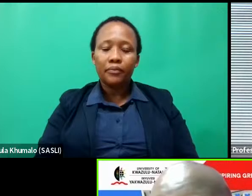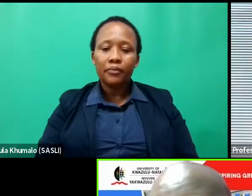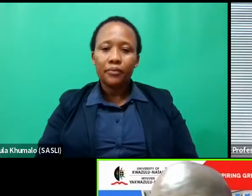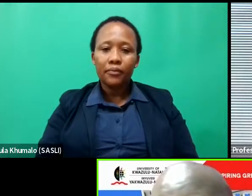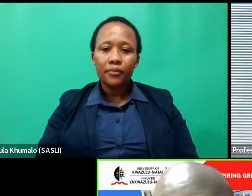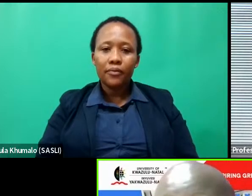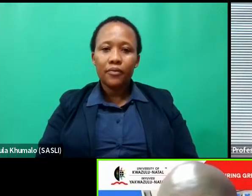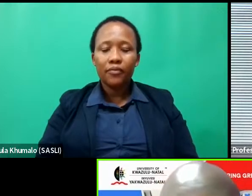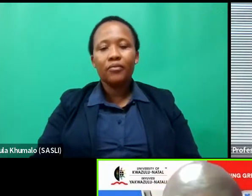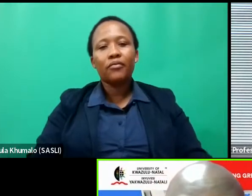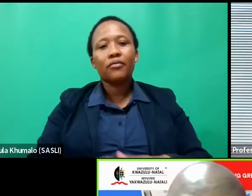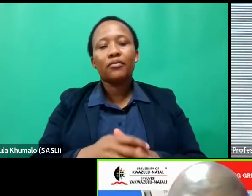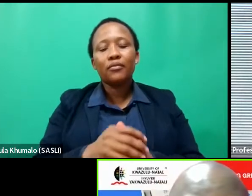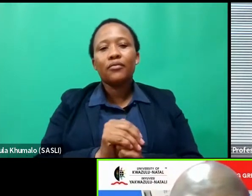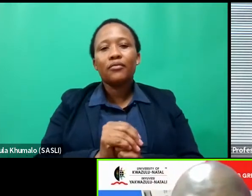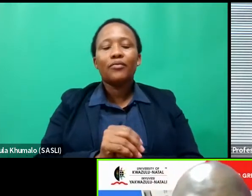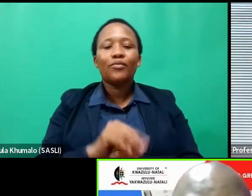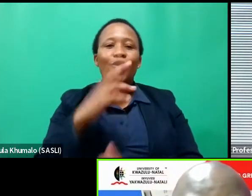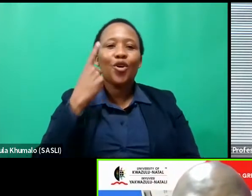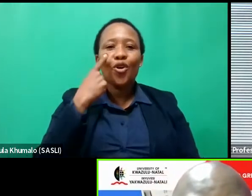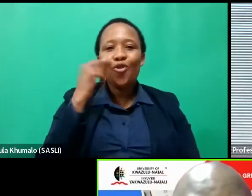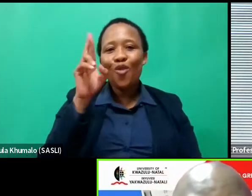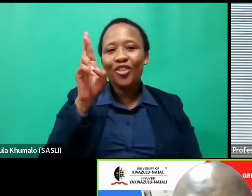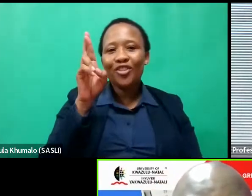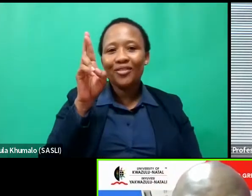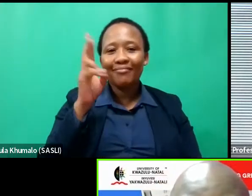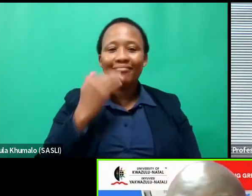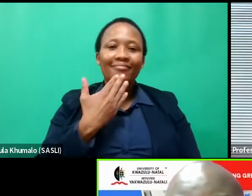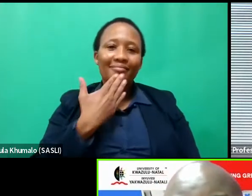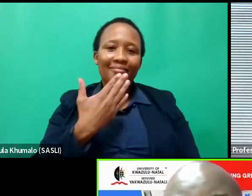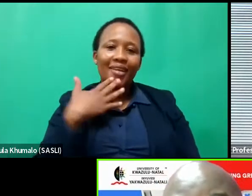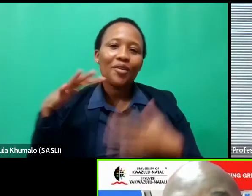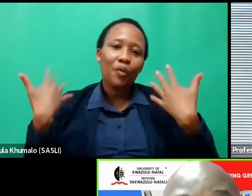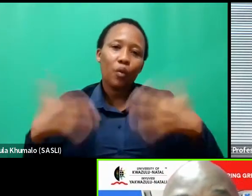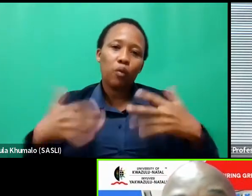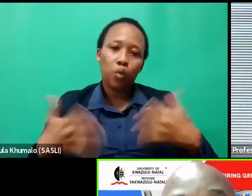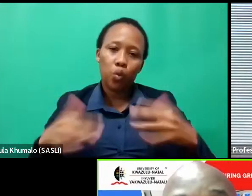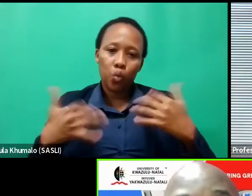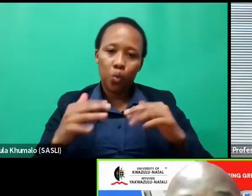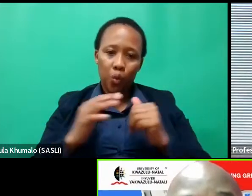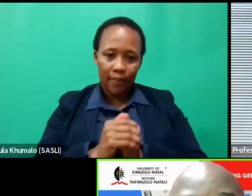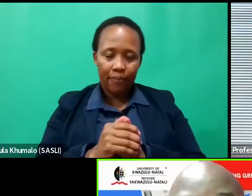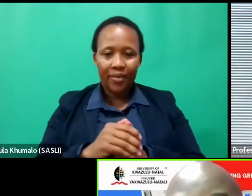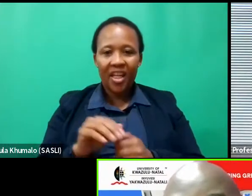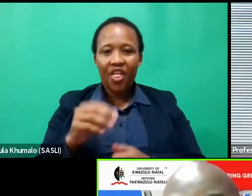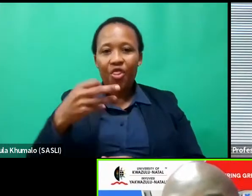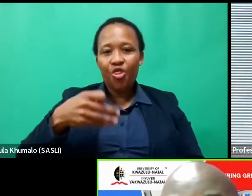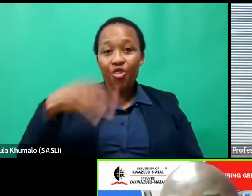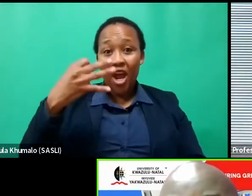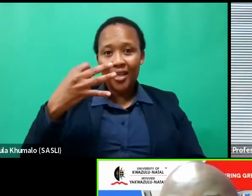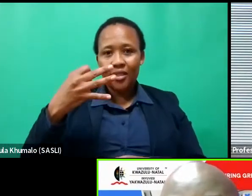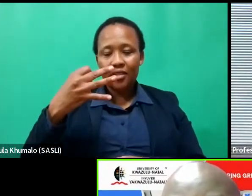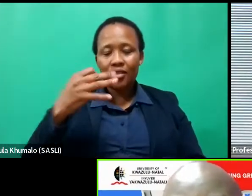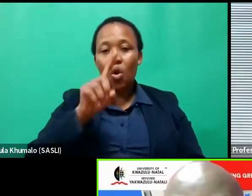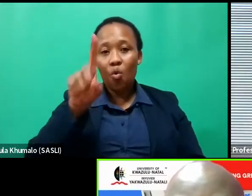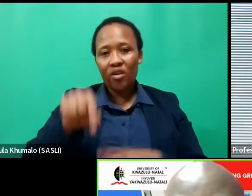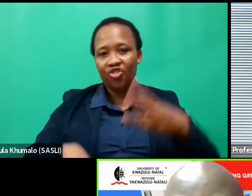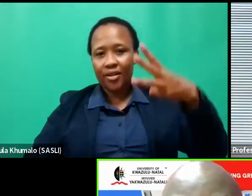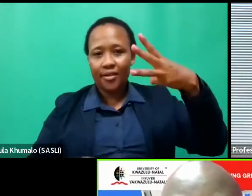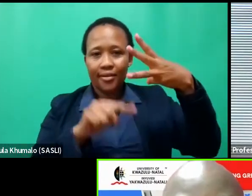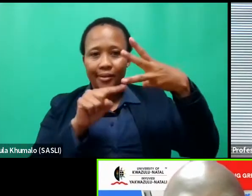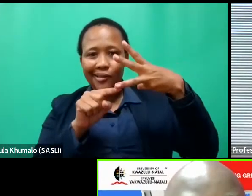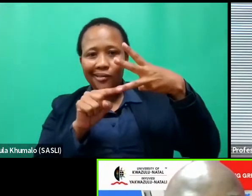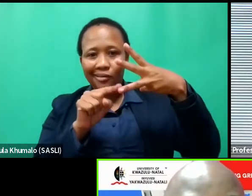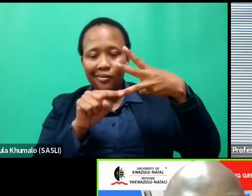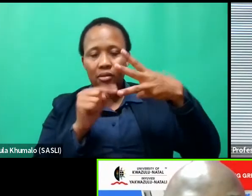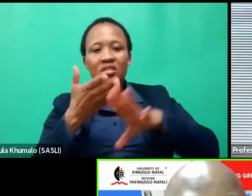Thank you very much, Roche. Can we quickly jump to the third question before we give